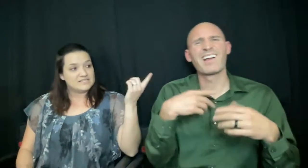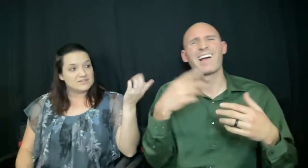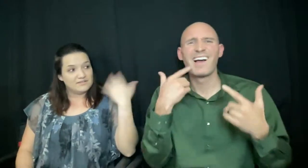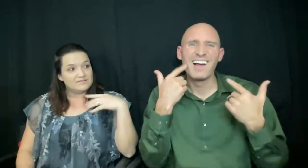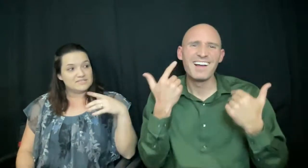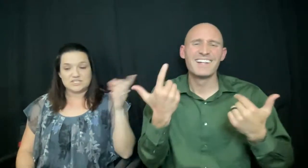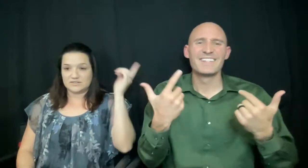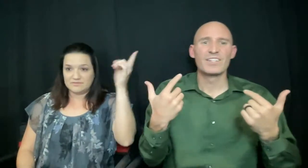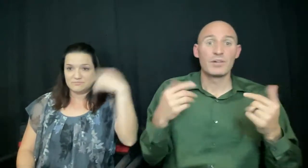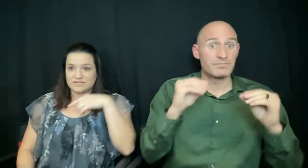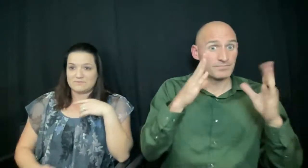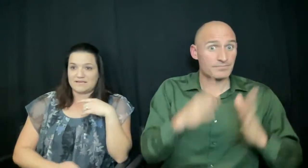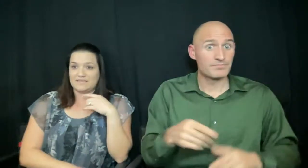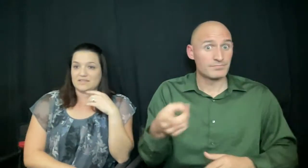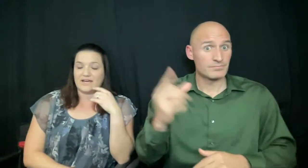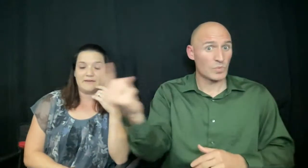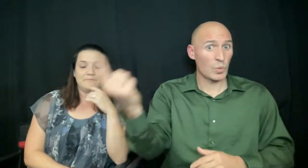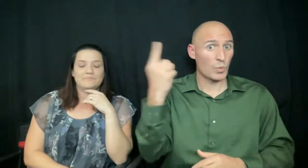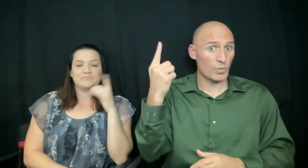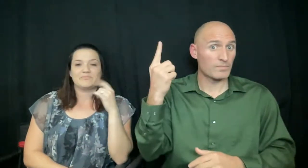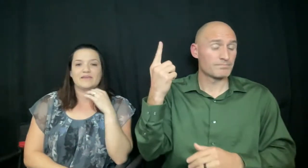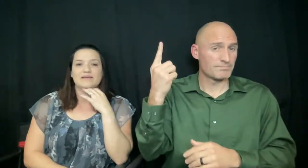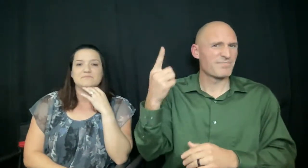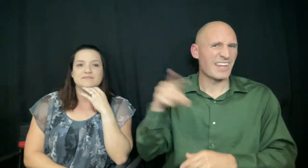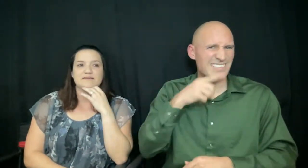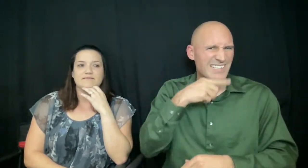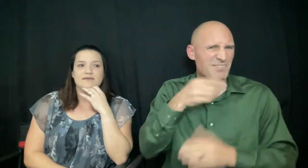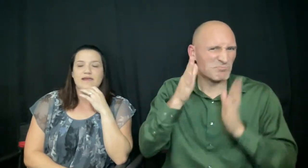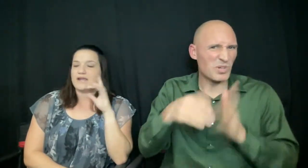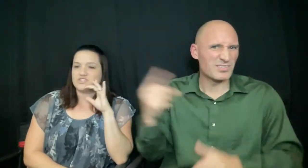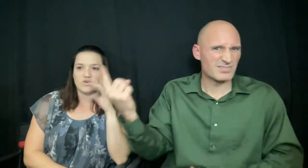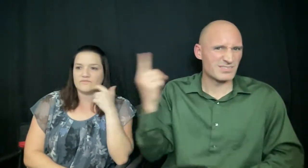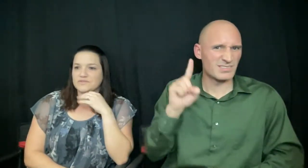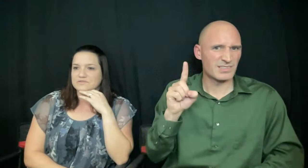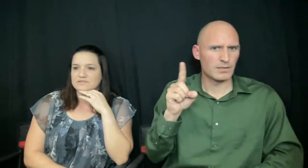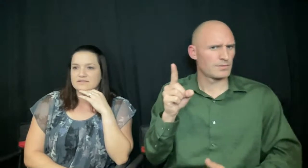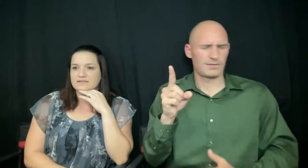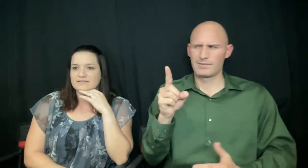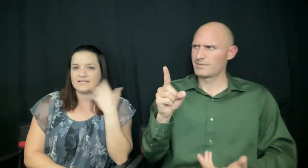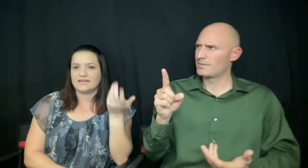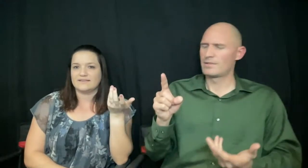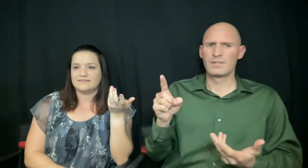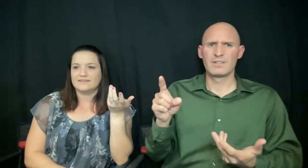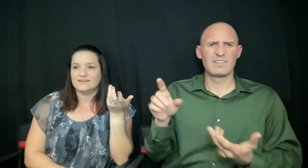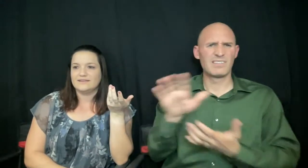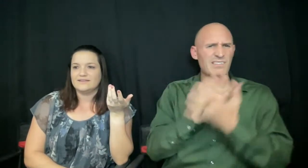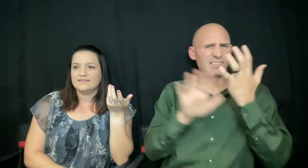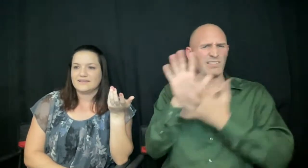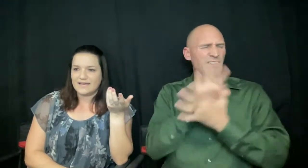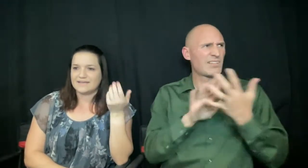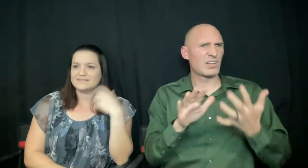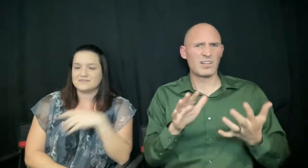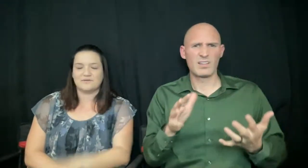so teacher brings back in the other guy. He comes in and he's so confused. He's like, what the heck is going